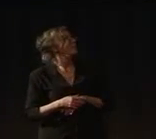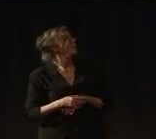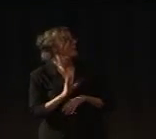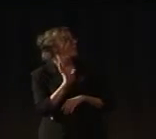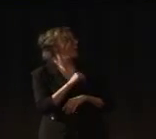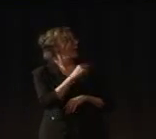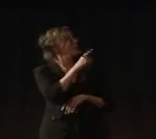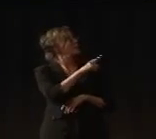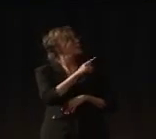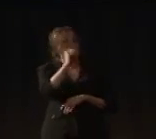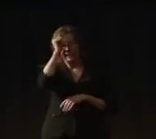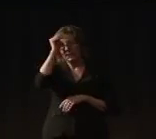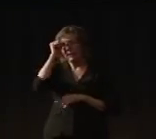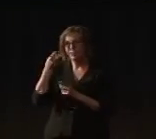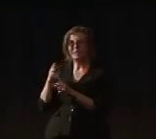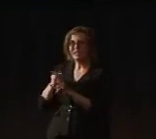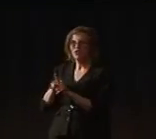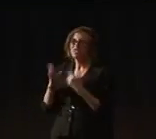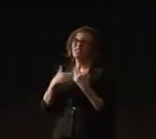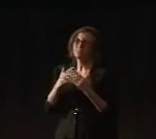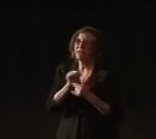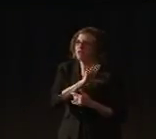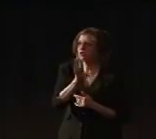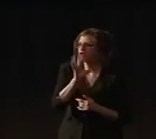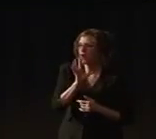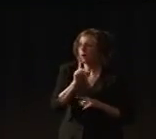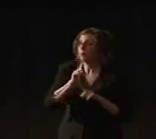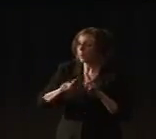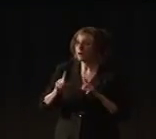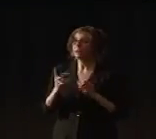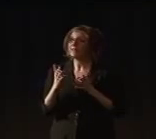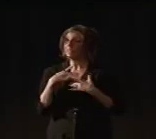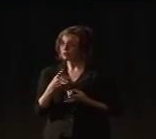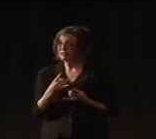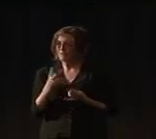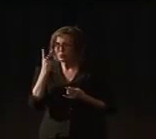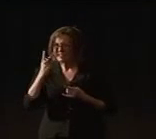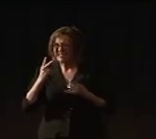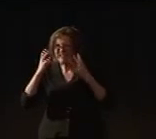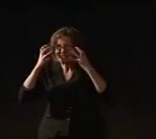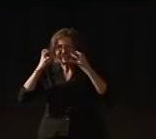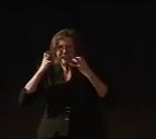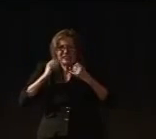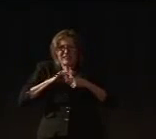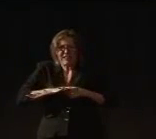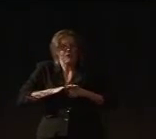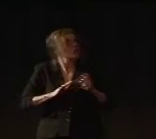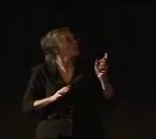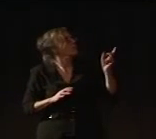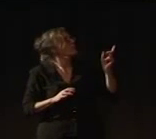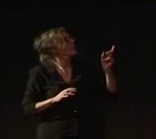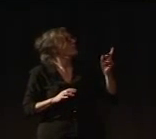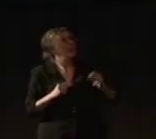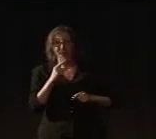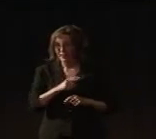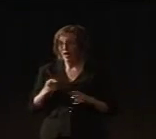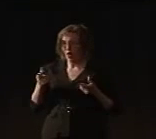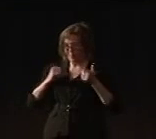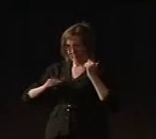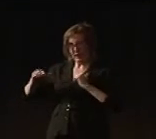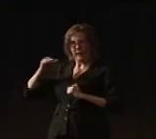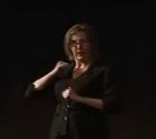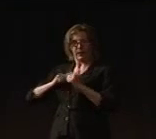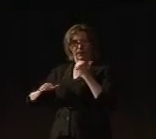position. It doesn't matter exactly what he said. But what is interesting, I think you can see the tension. Those guys are playing the role of